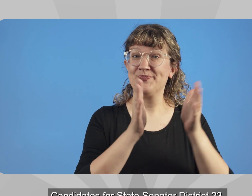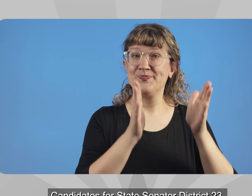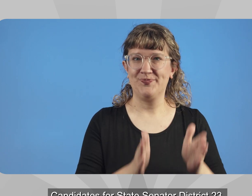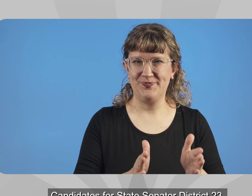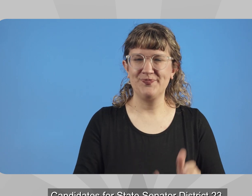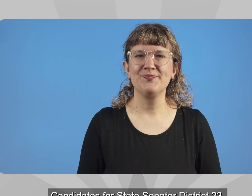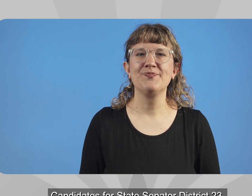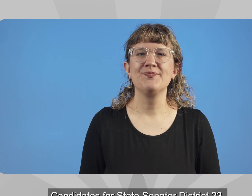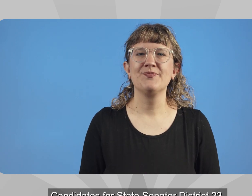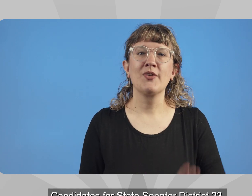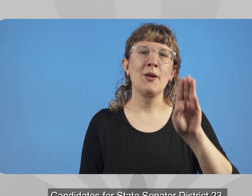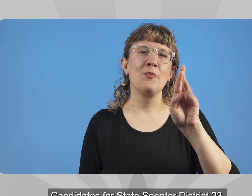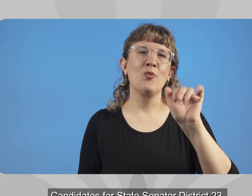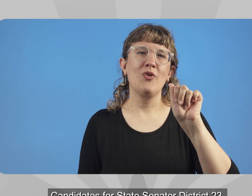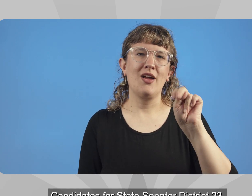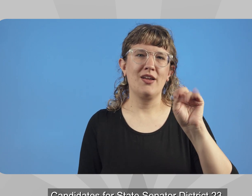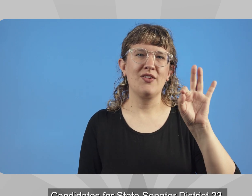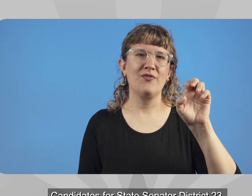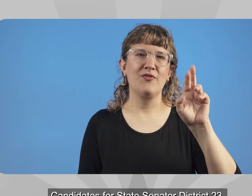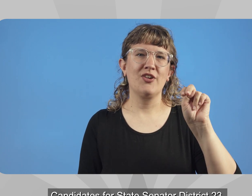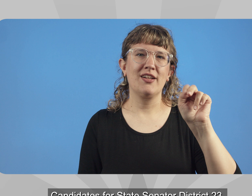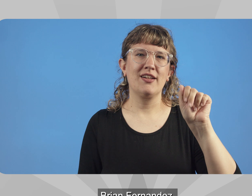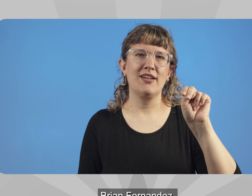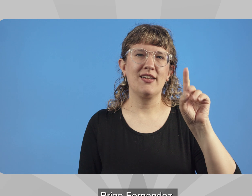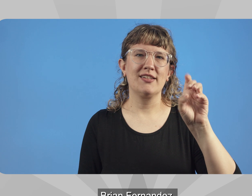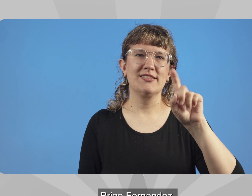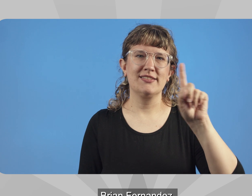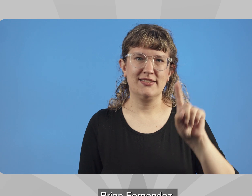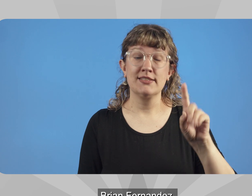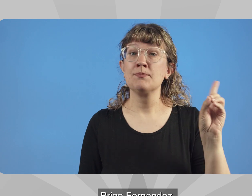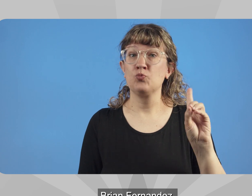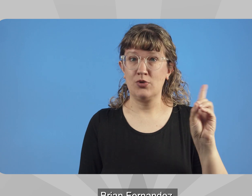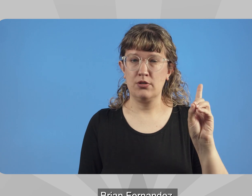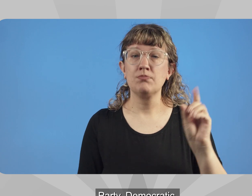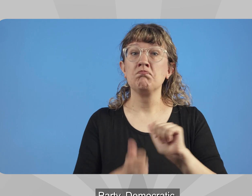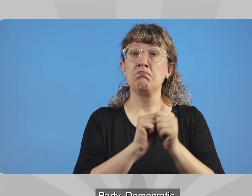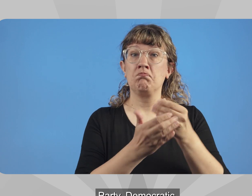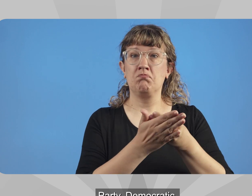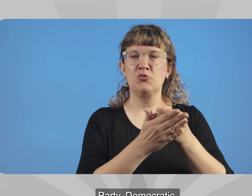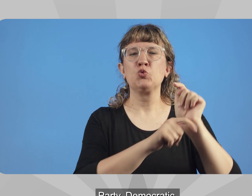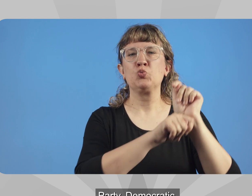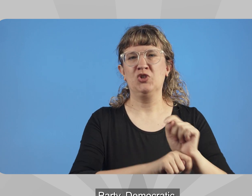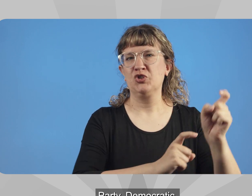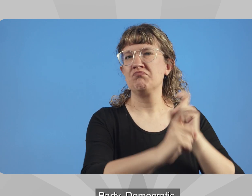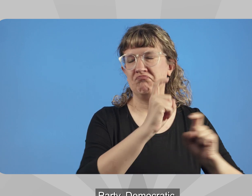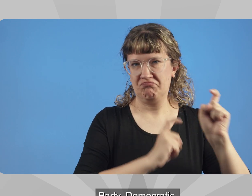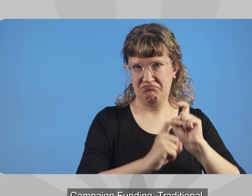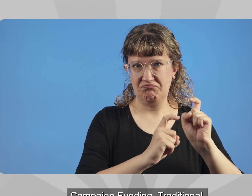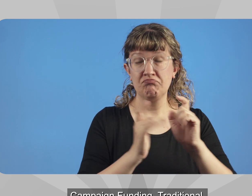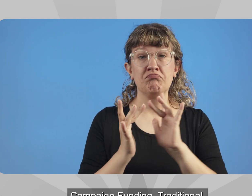Candidates for State Senator, District 23. Brian Fernandez. Party,